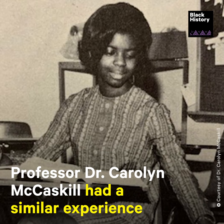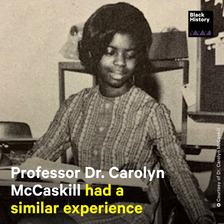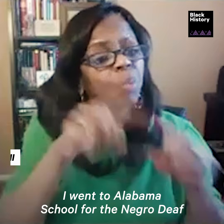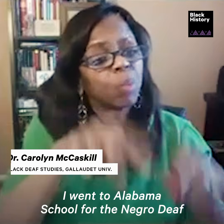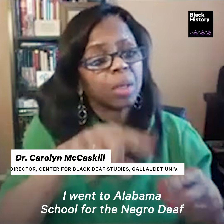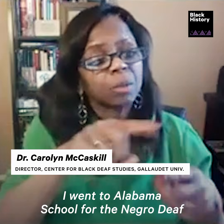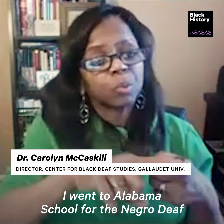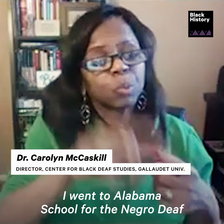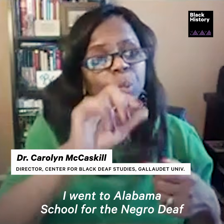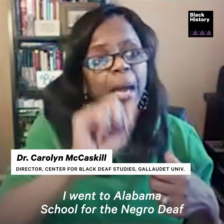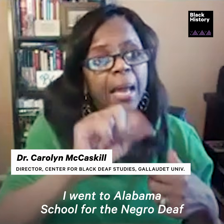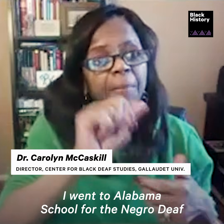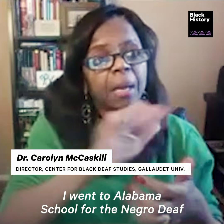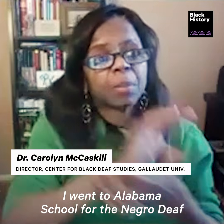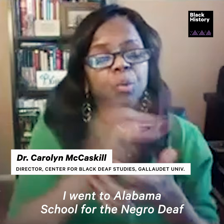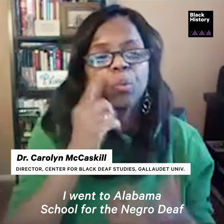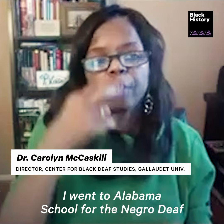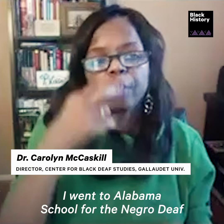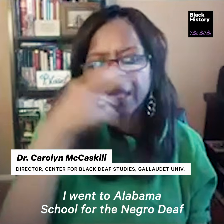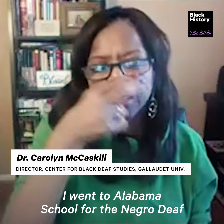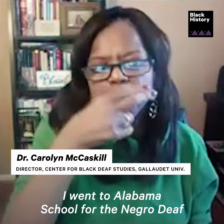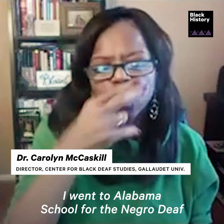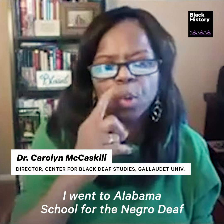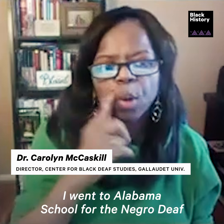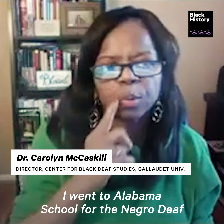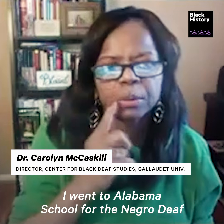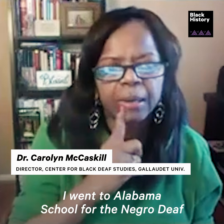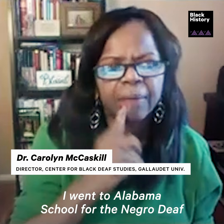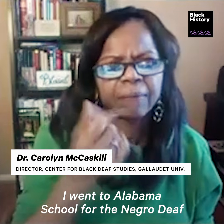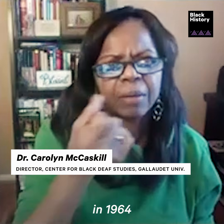I went to Alabama School for the Negro Deaf in